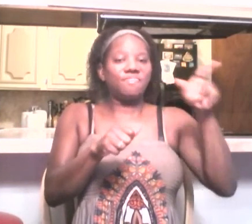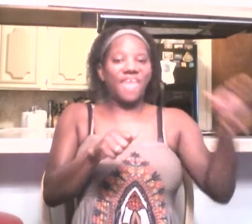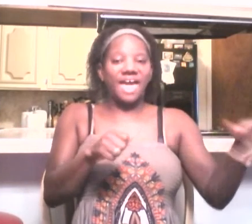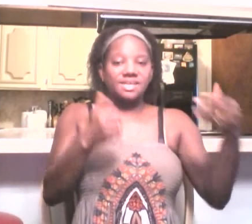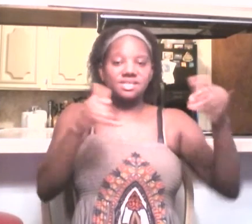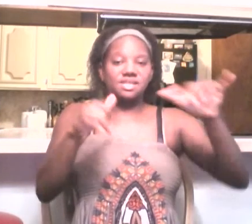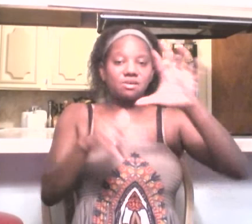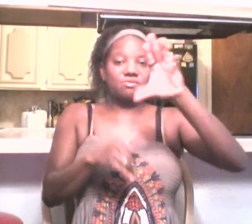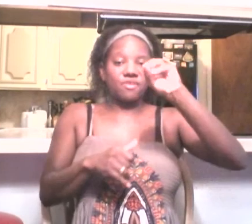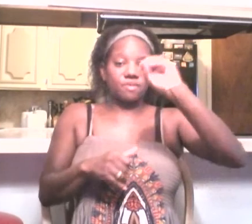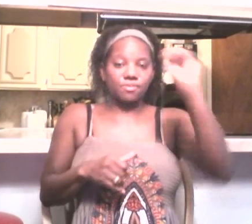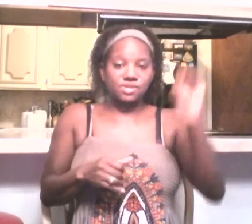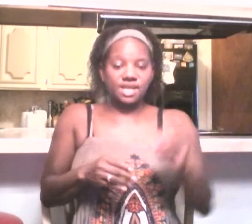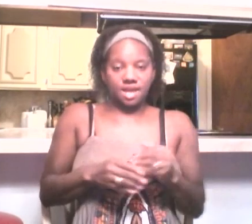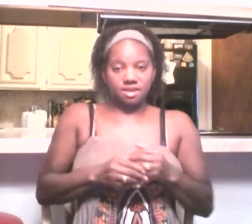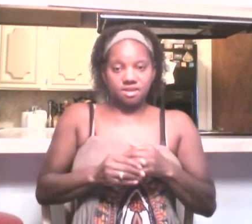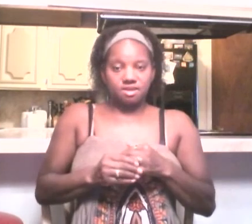that is still 50%.